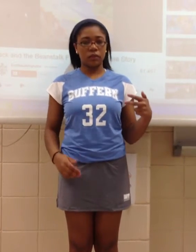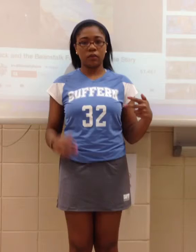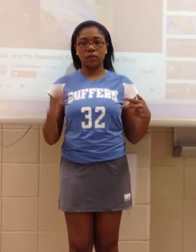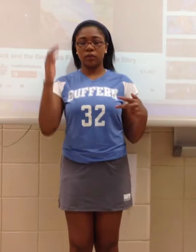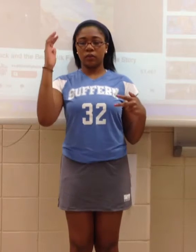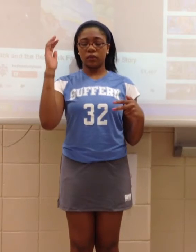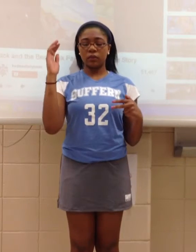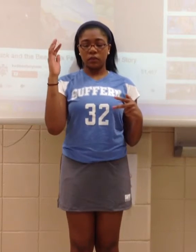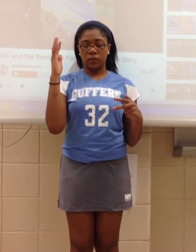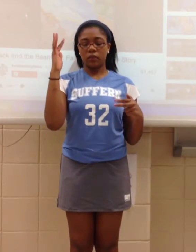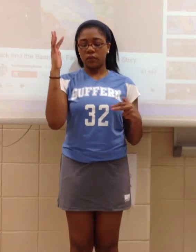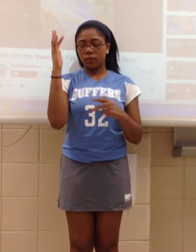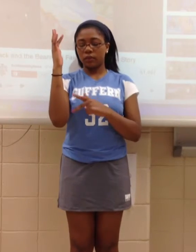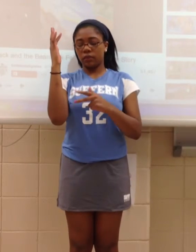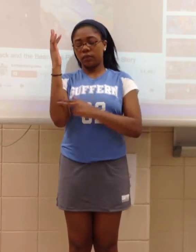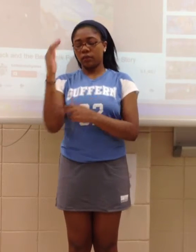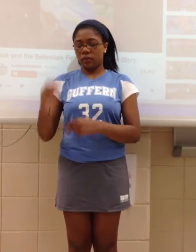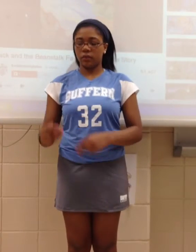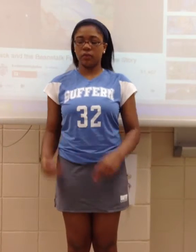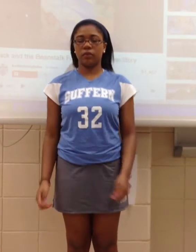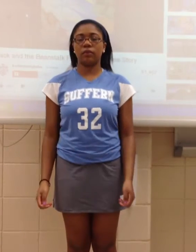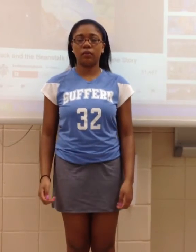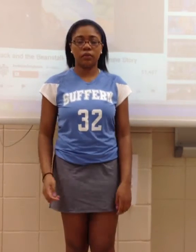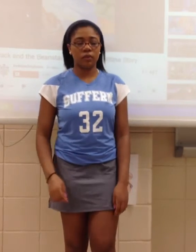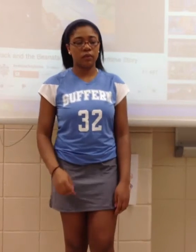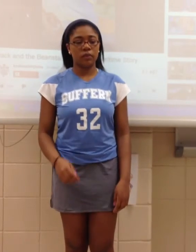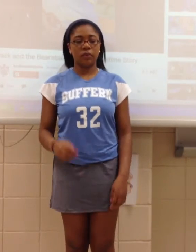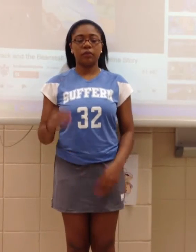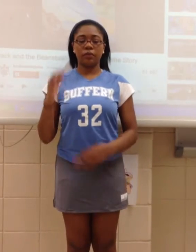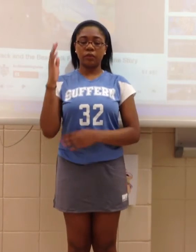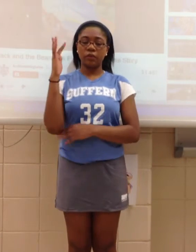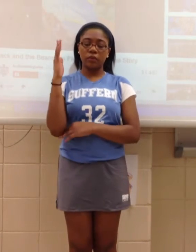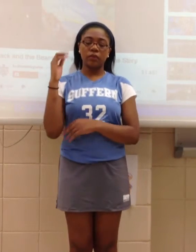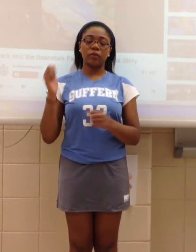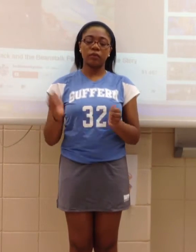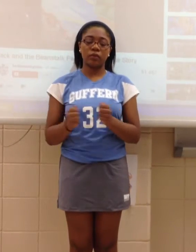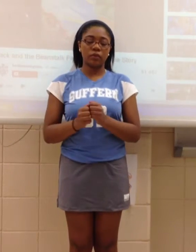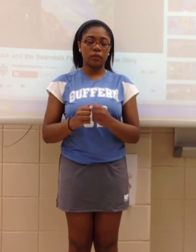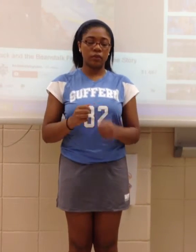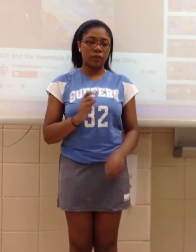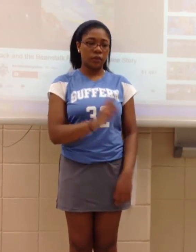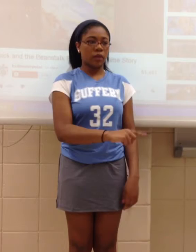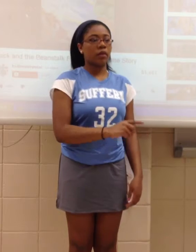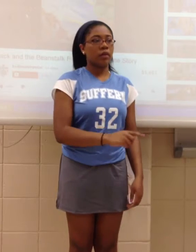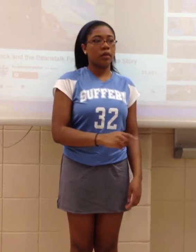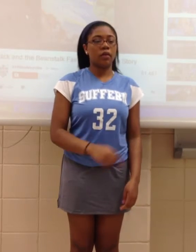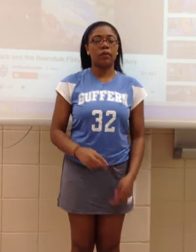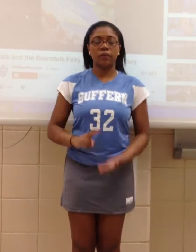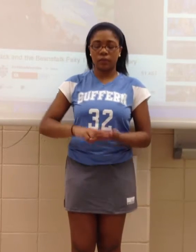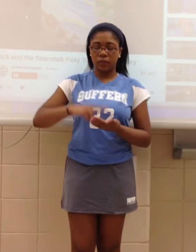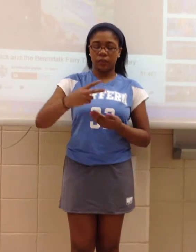with one sharp blow chopped down the huge beanstalk. Down it crashed, and with it crashed the